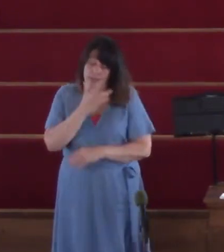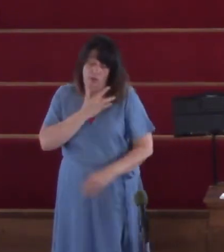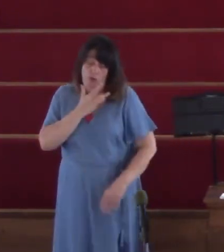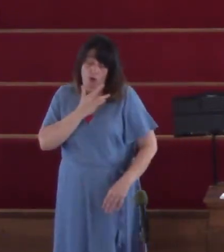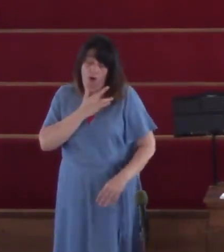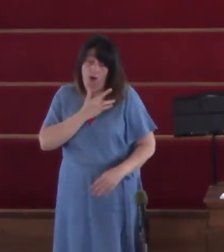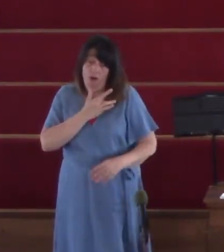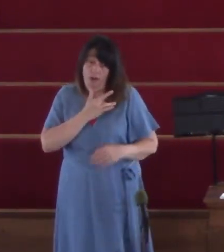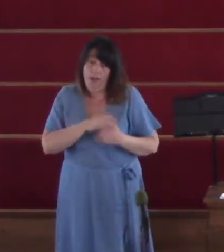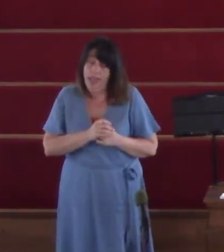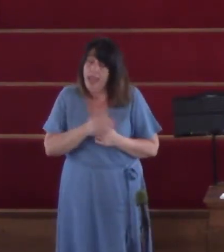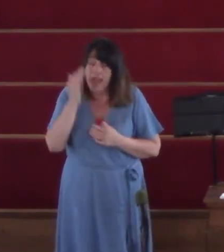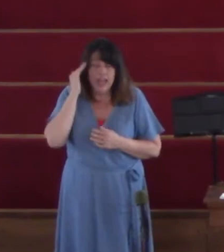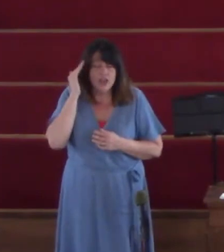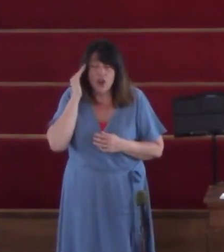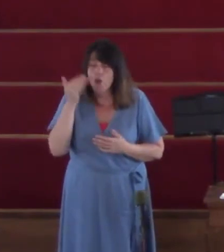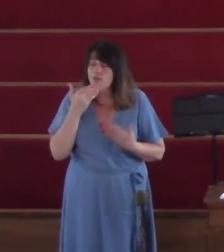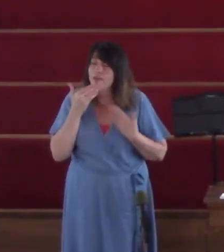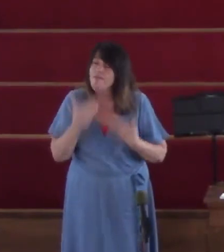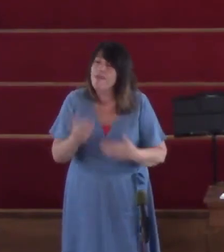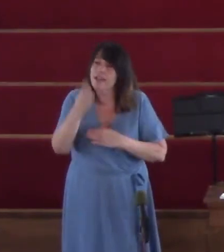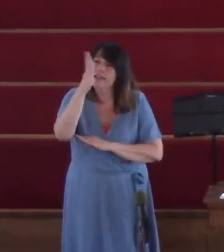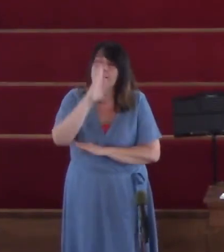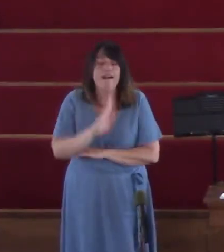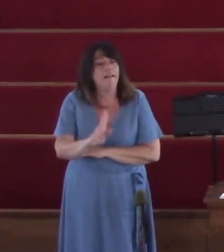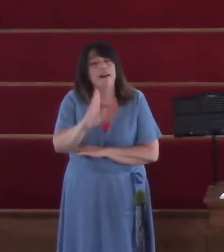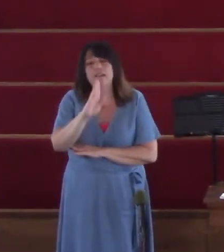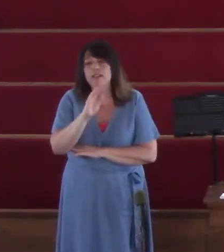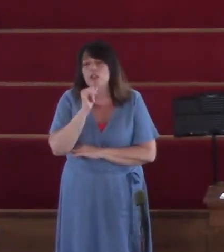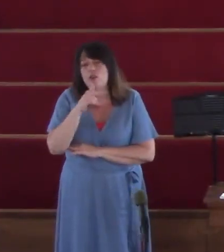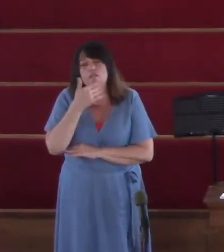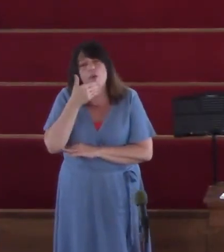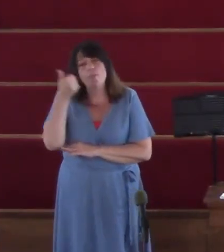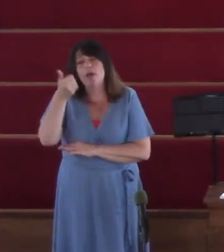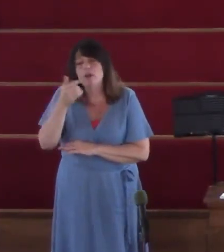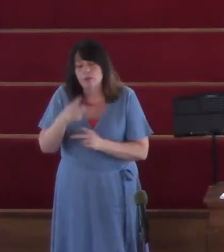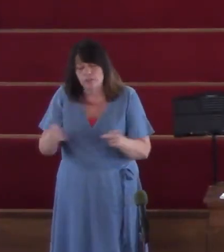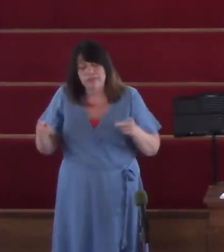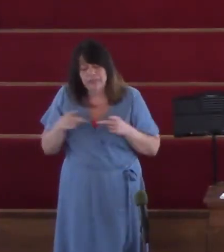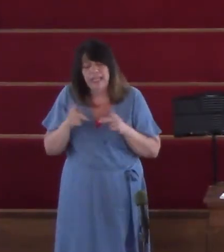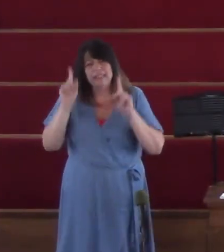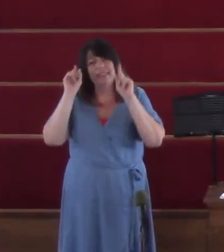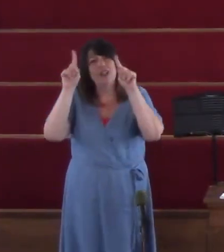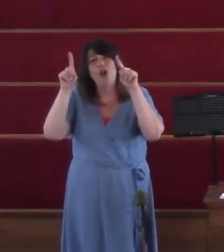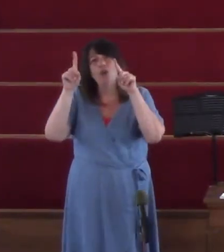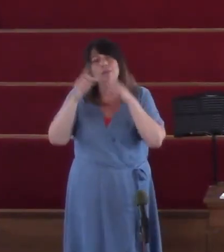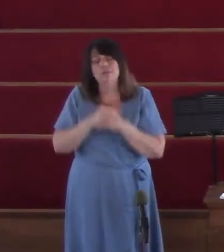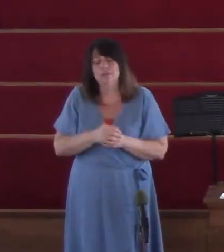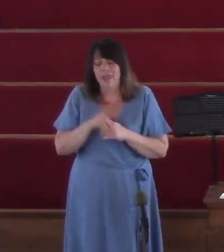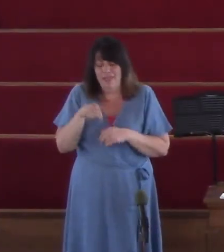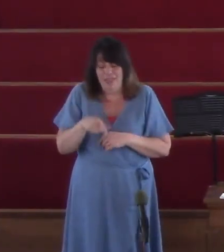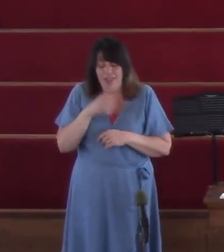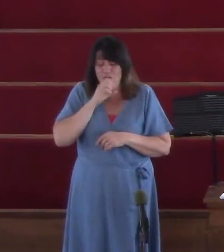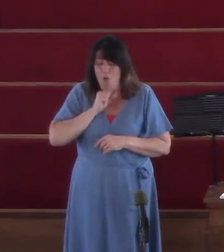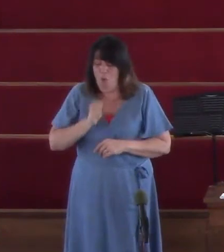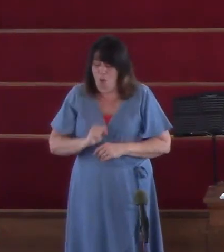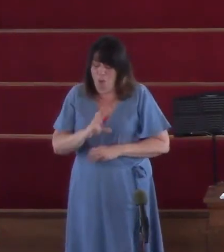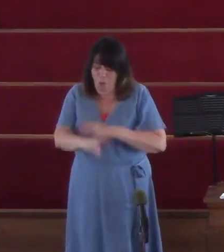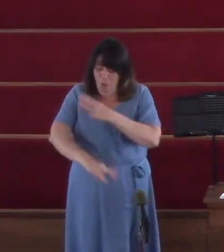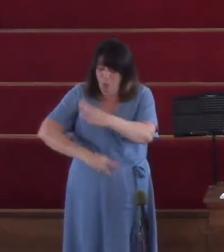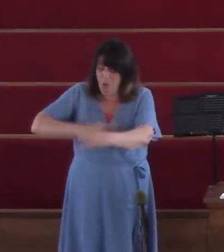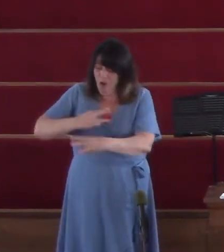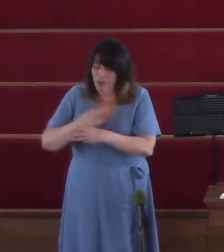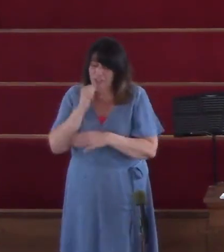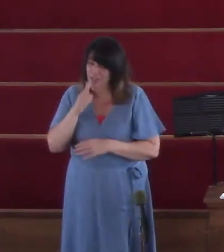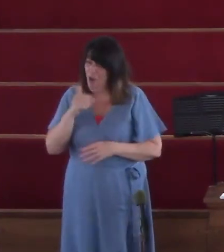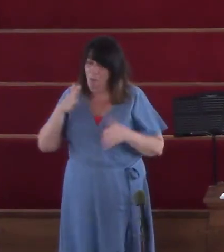know that, thank God, that you've got a better place to go. This old world, it's not my home. I'm just